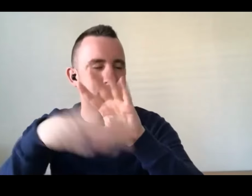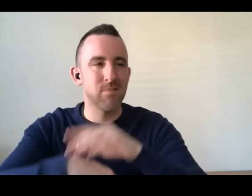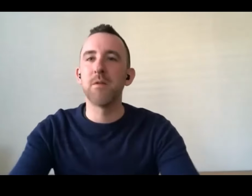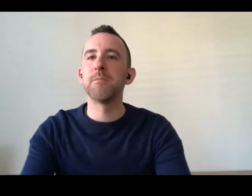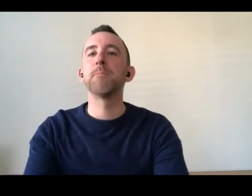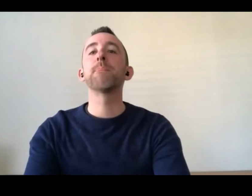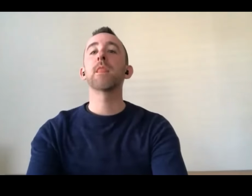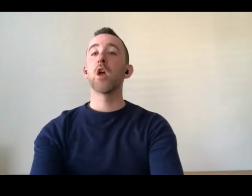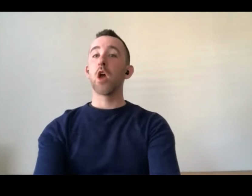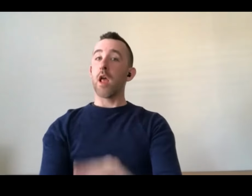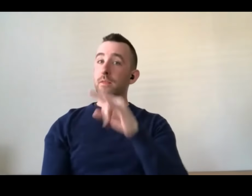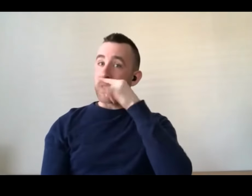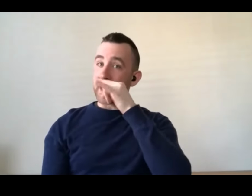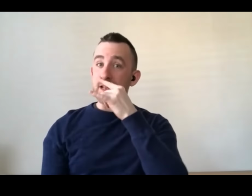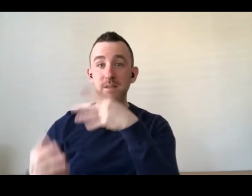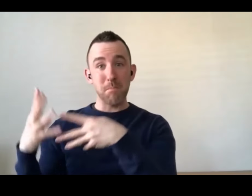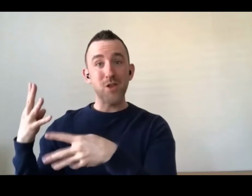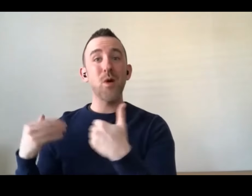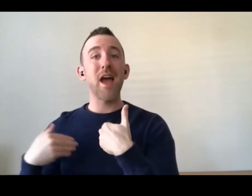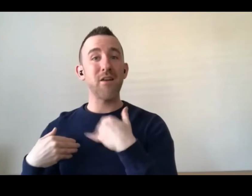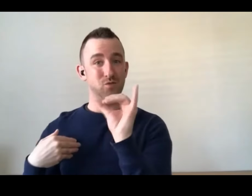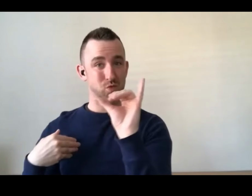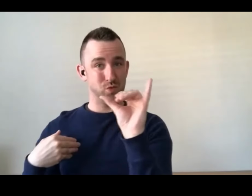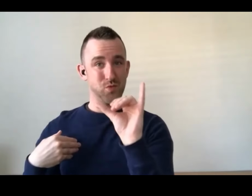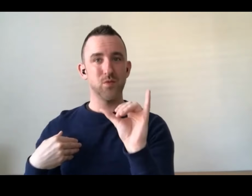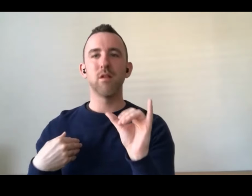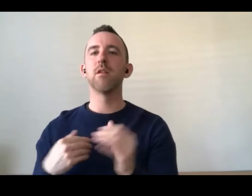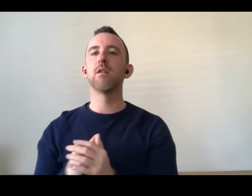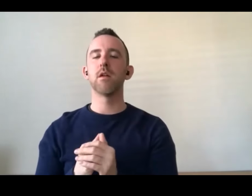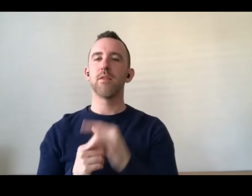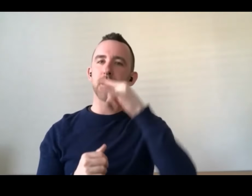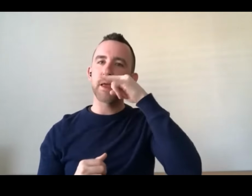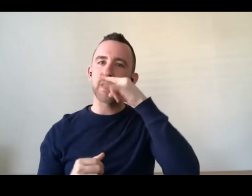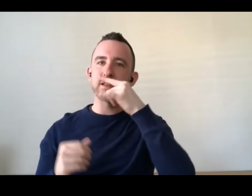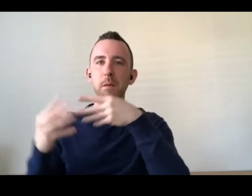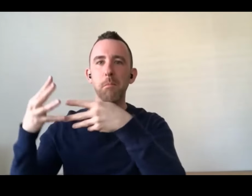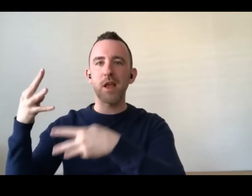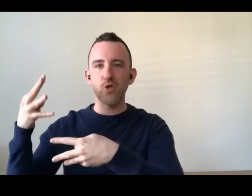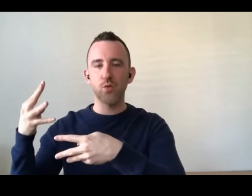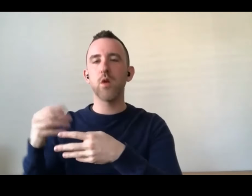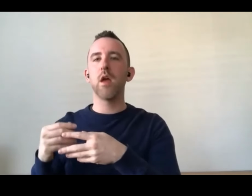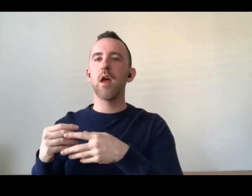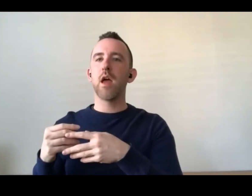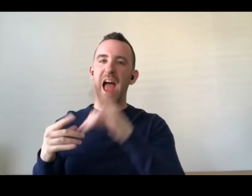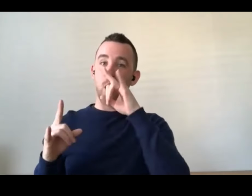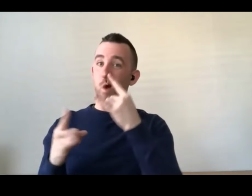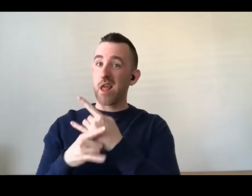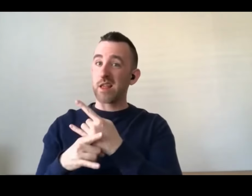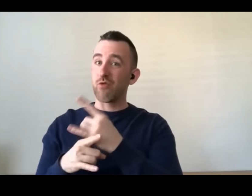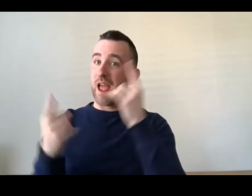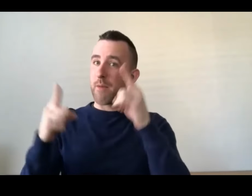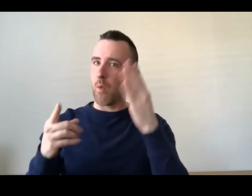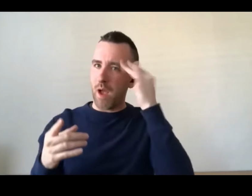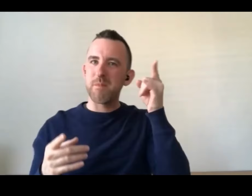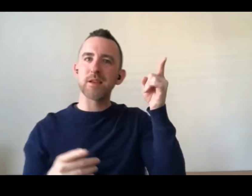The kids menu, we also have a kids menu section. The kids menu was created ironically because Misha